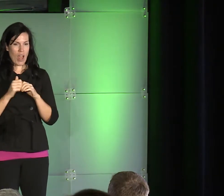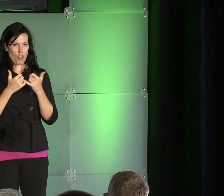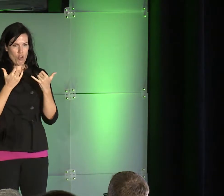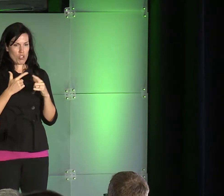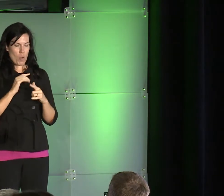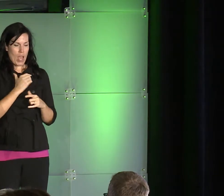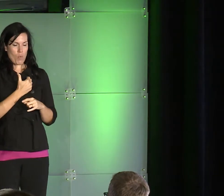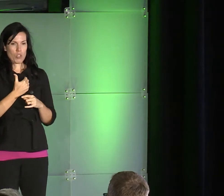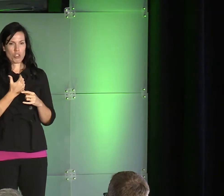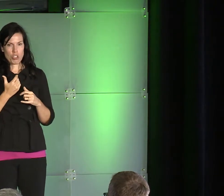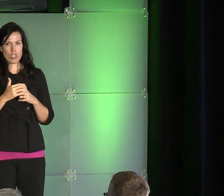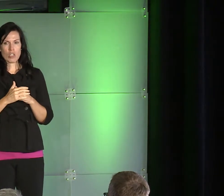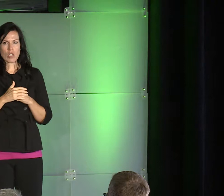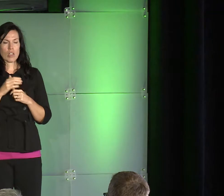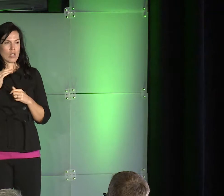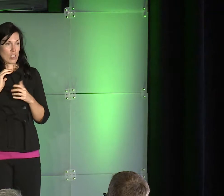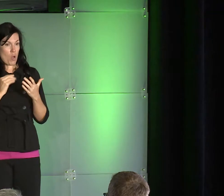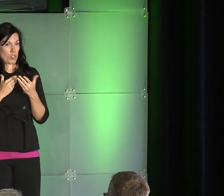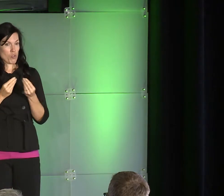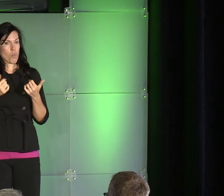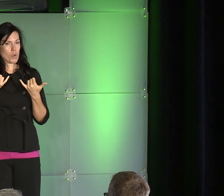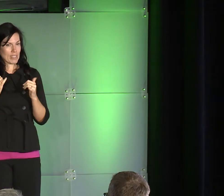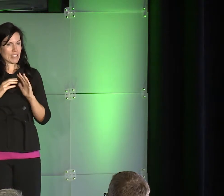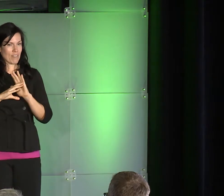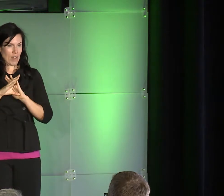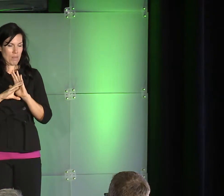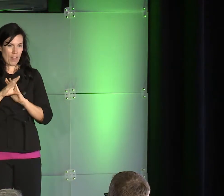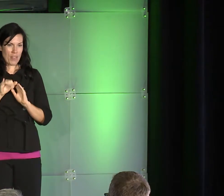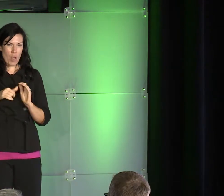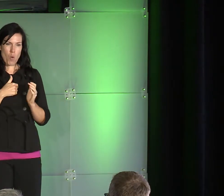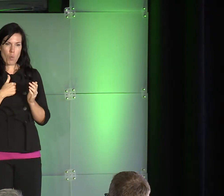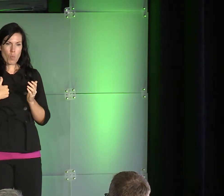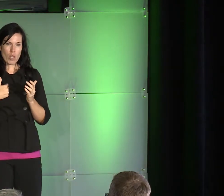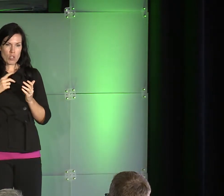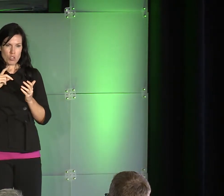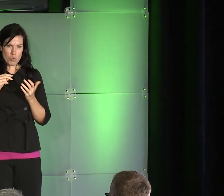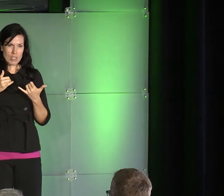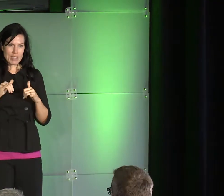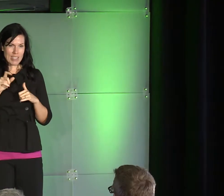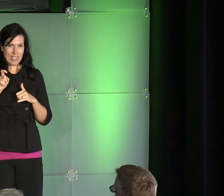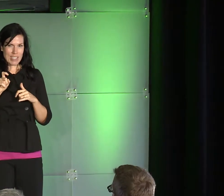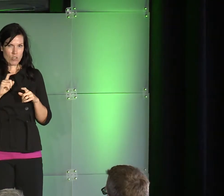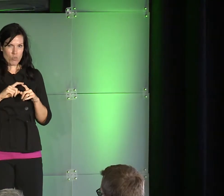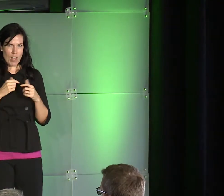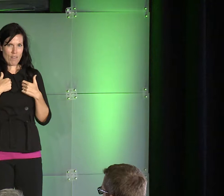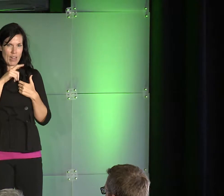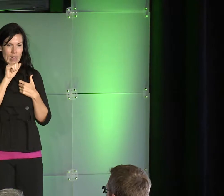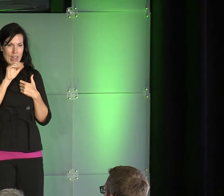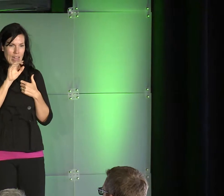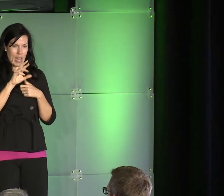to our solution. And that's something that we're still developing. We do still need to get the